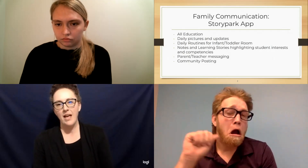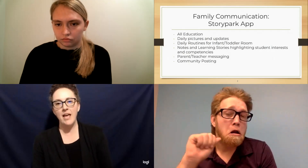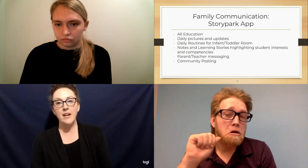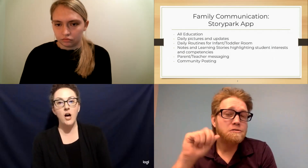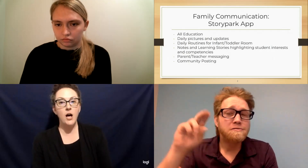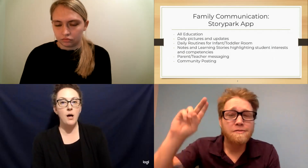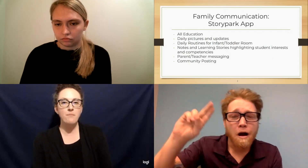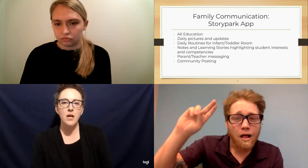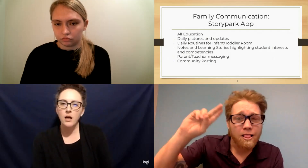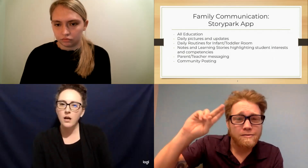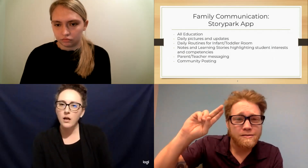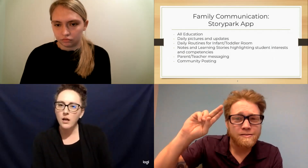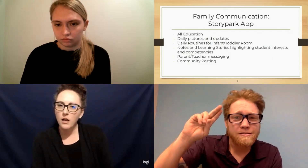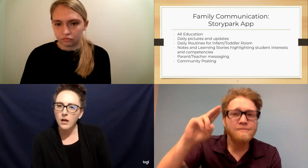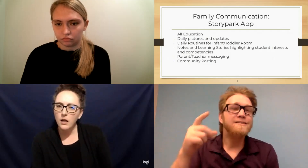And